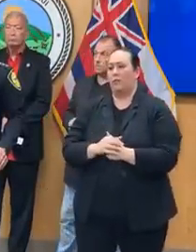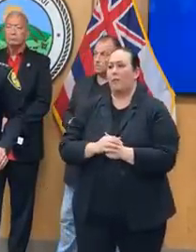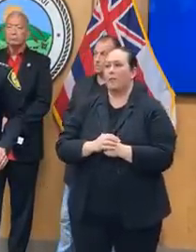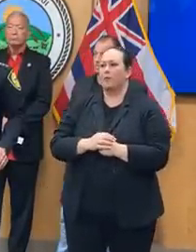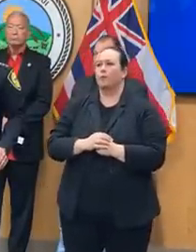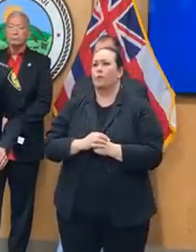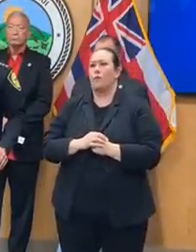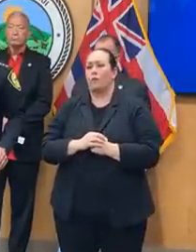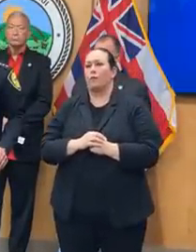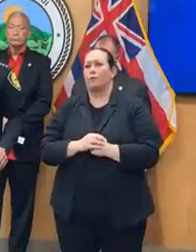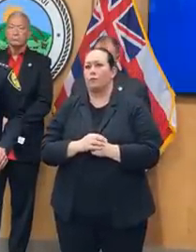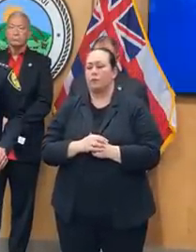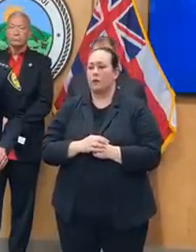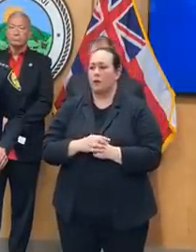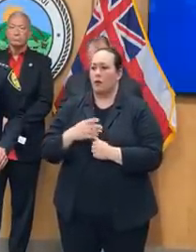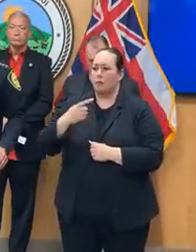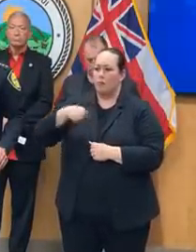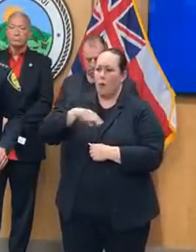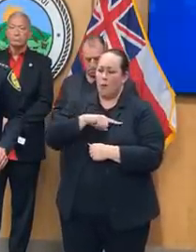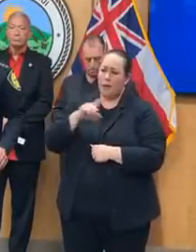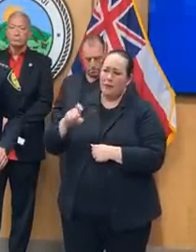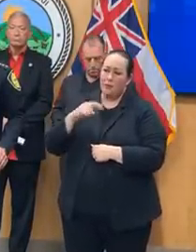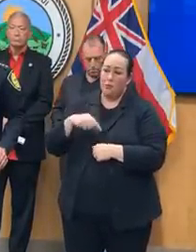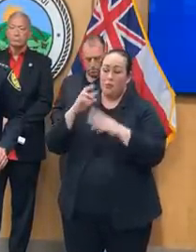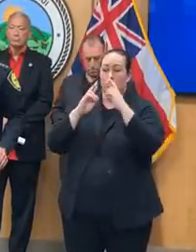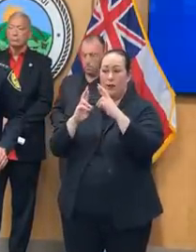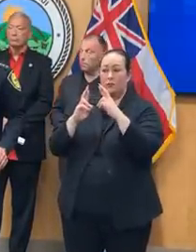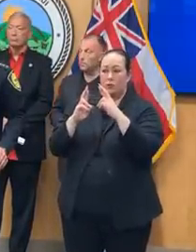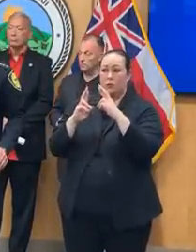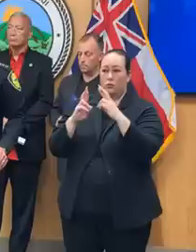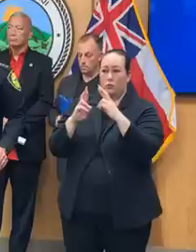We have to be respectful because we got one chance to do this.